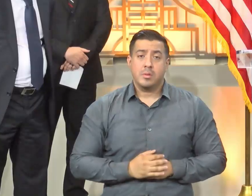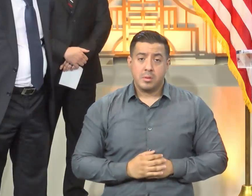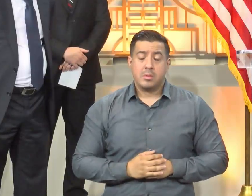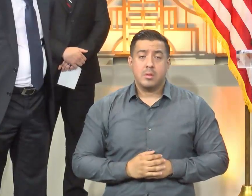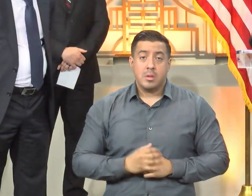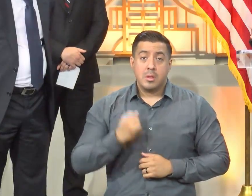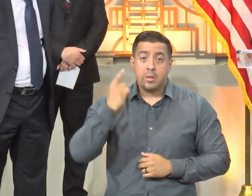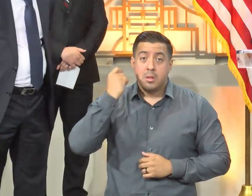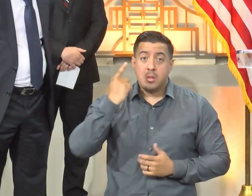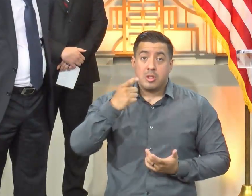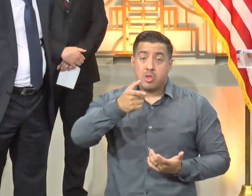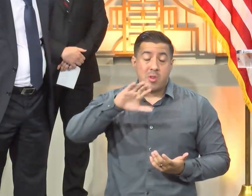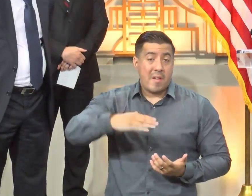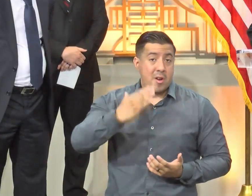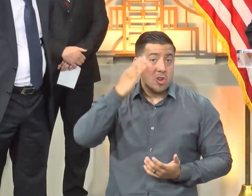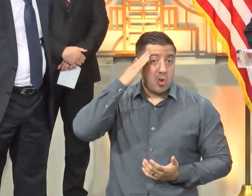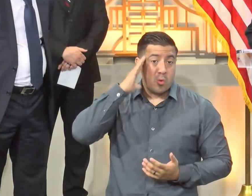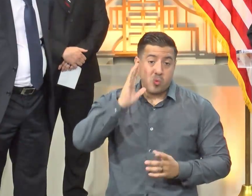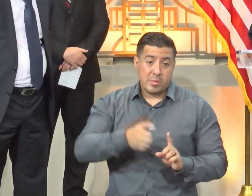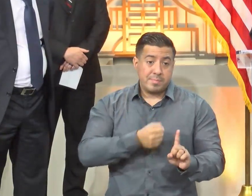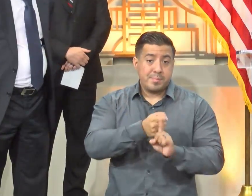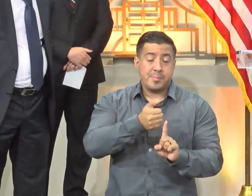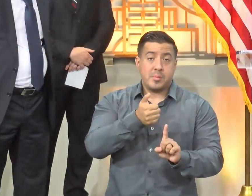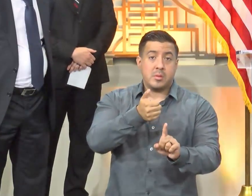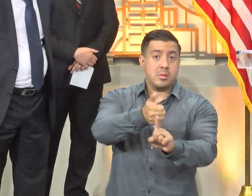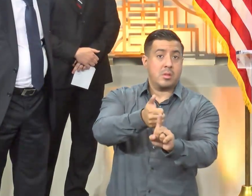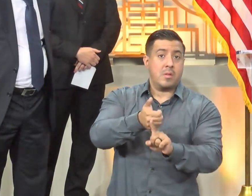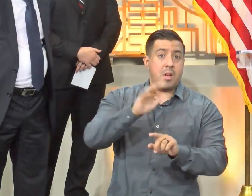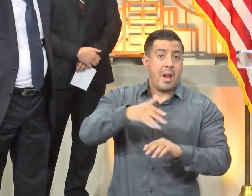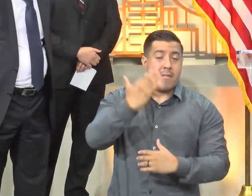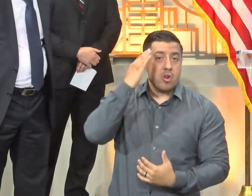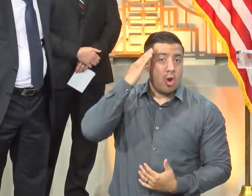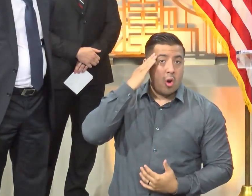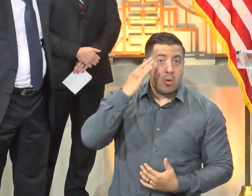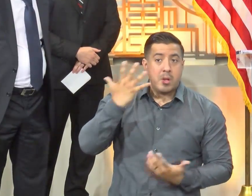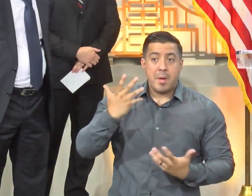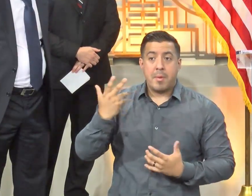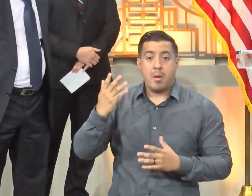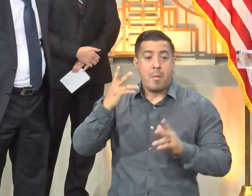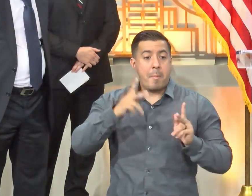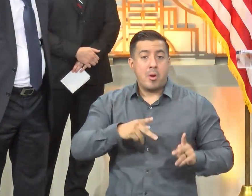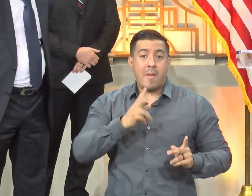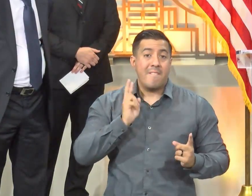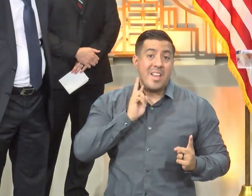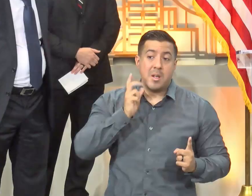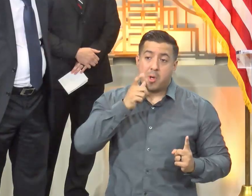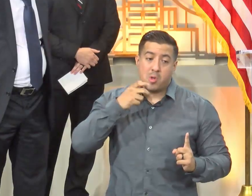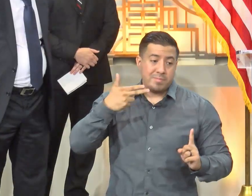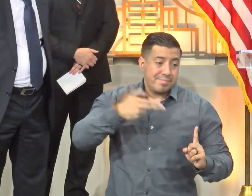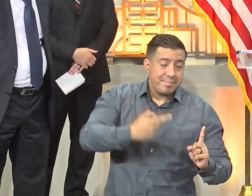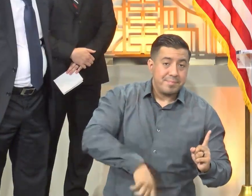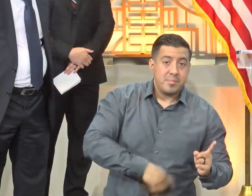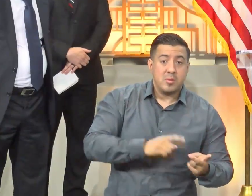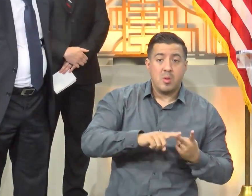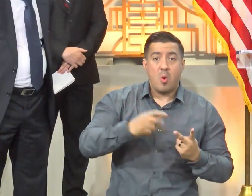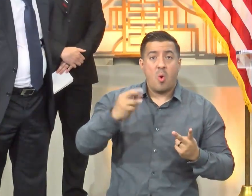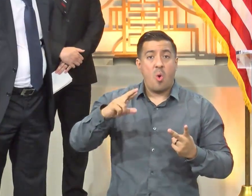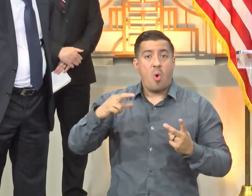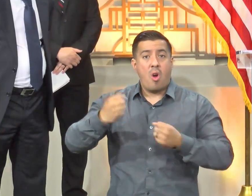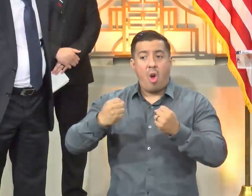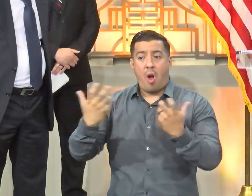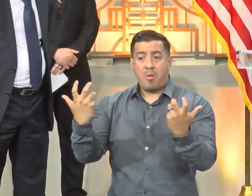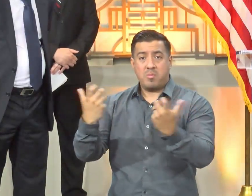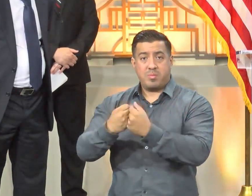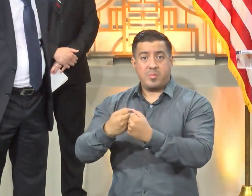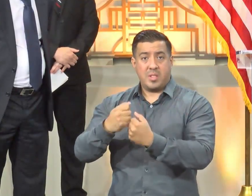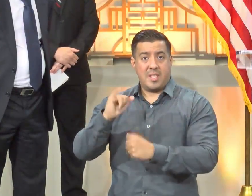that you never know. And as Dr. Persse said, gunshot victim, car wreck victim, which is the condition